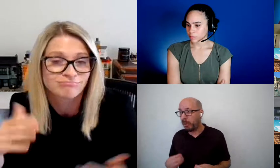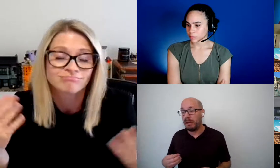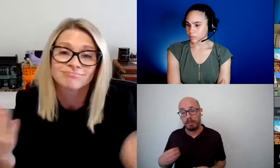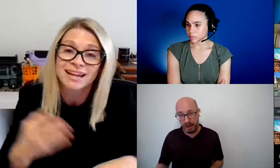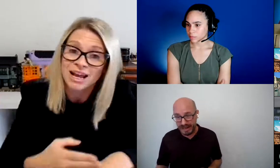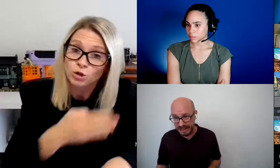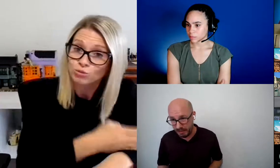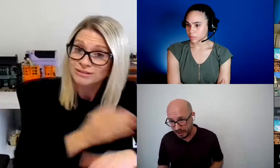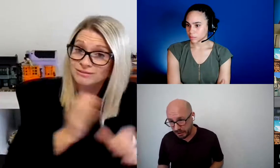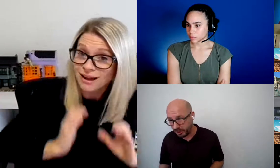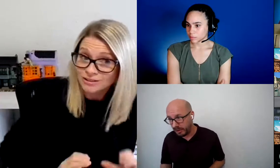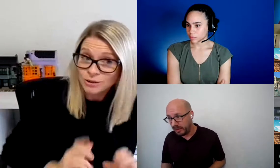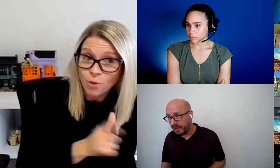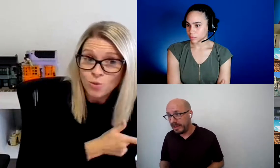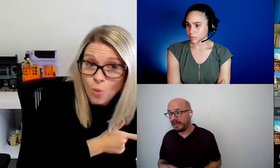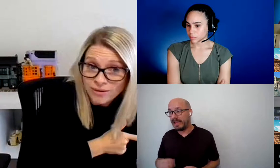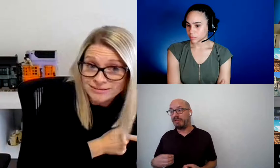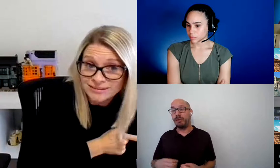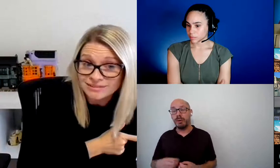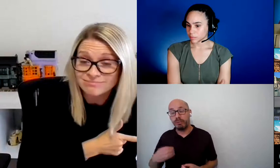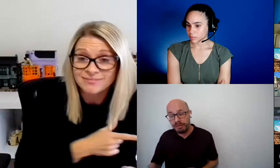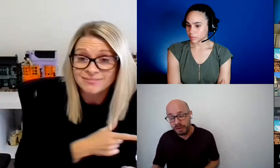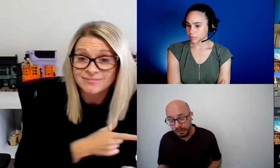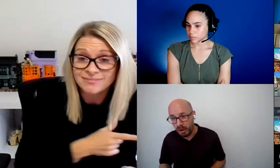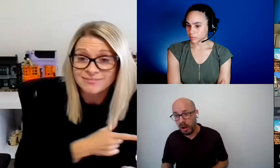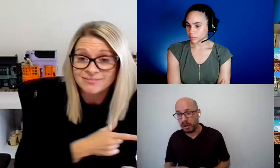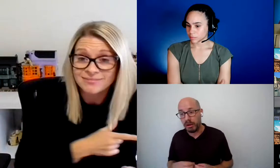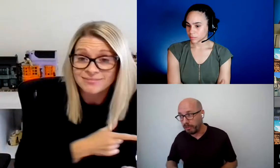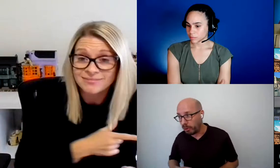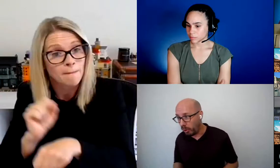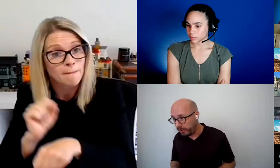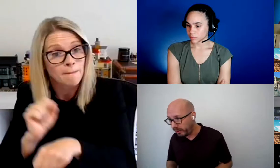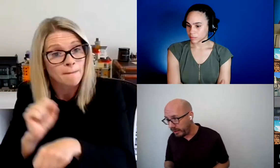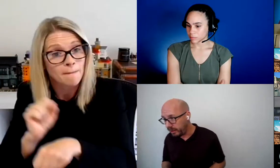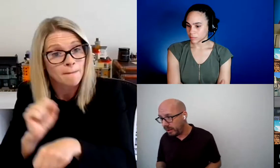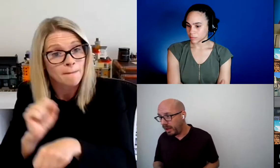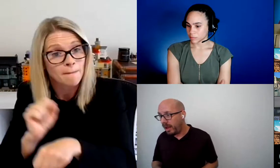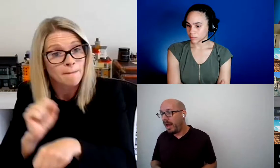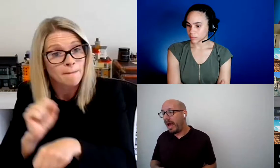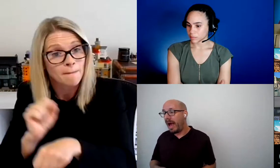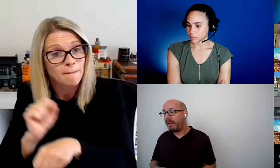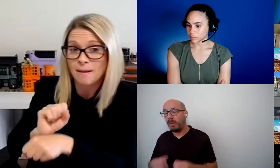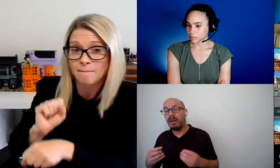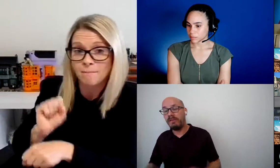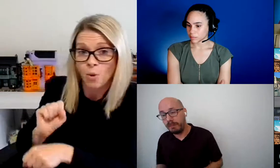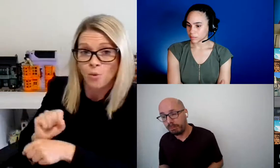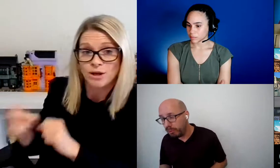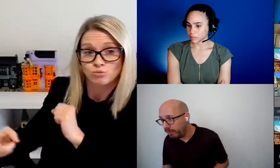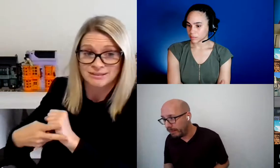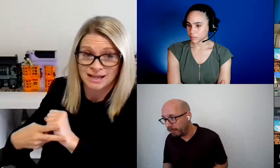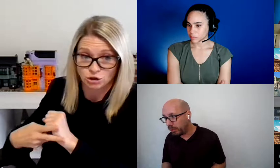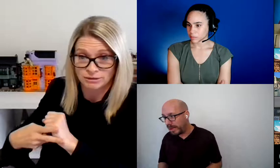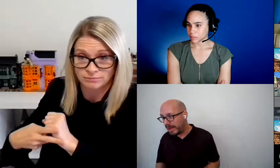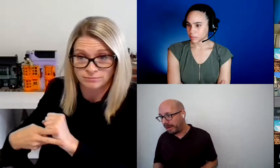as well as brand image. It leads to increased customer loyalty as well as an improved employee